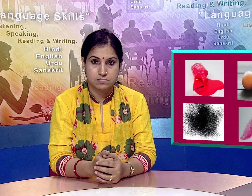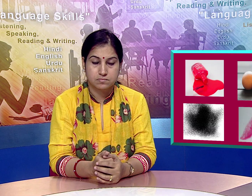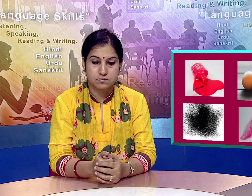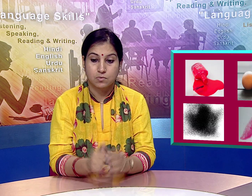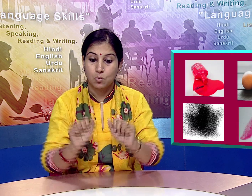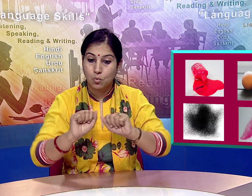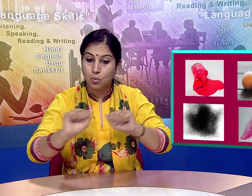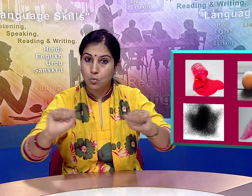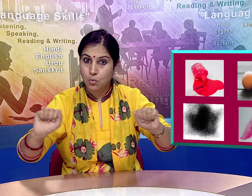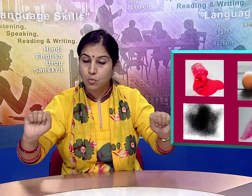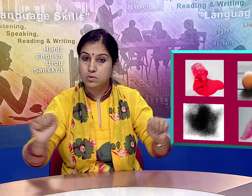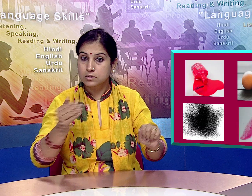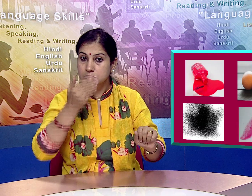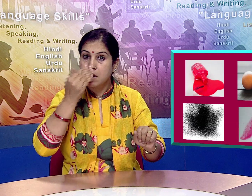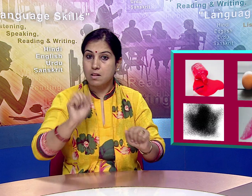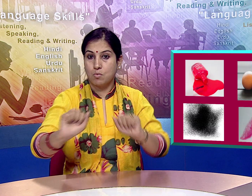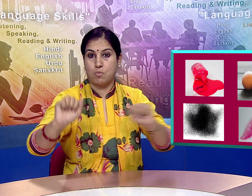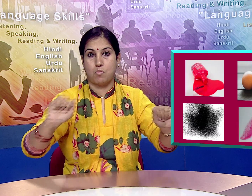a specific distinctive smell.